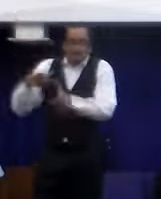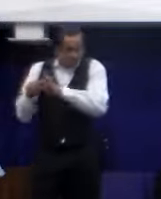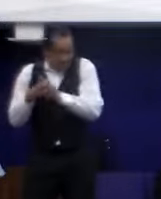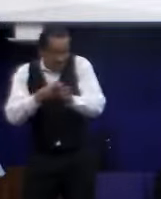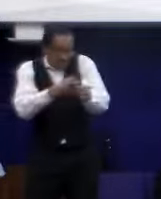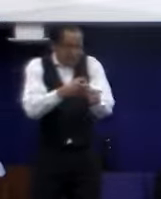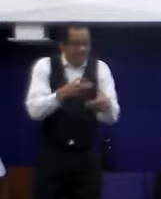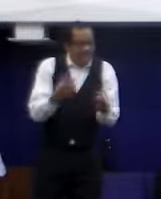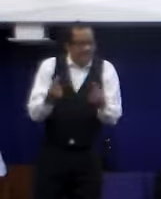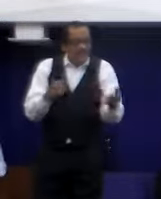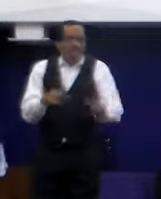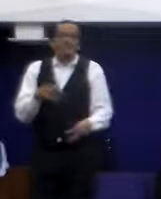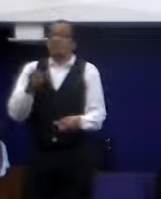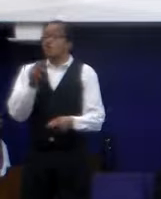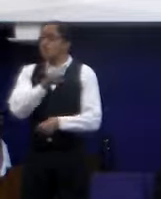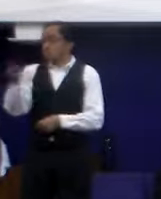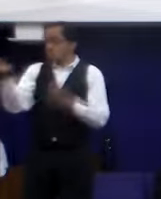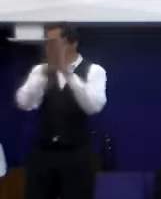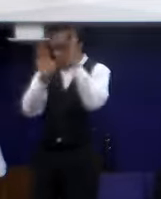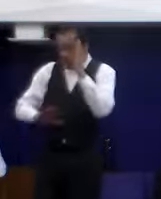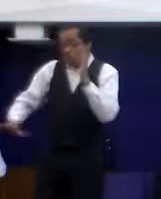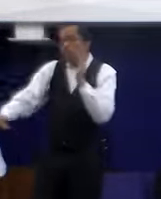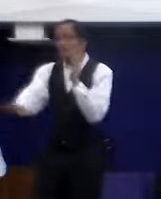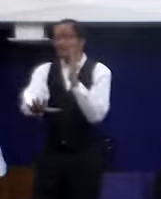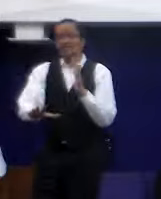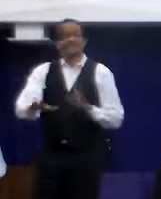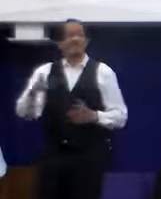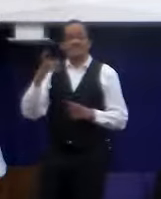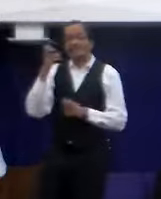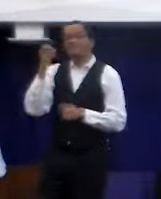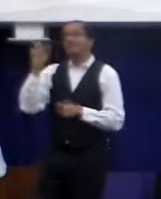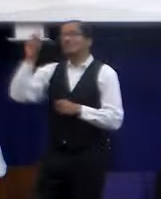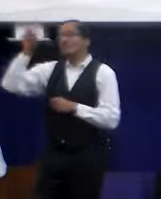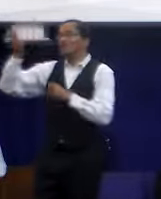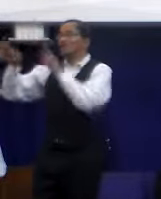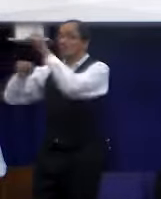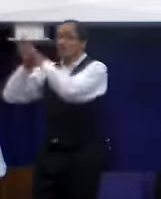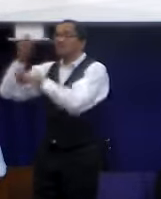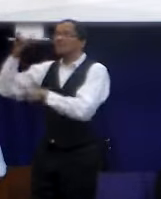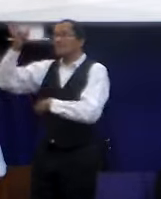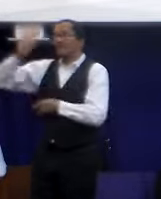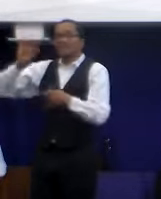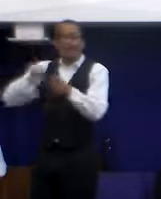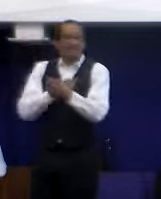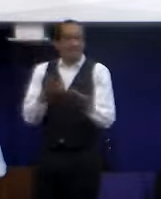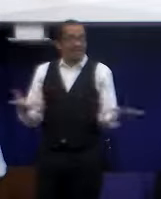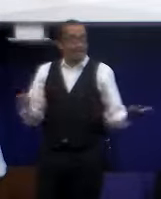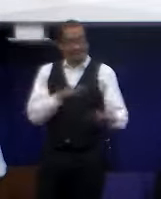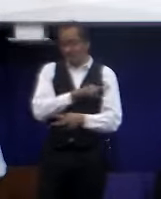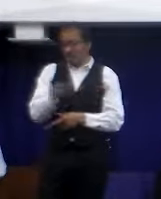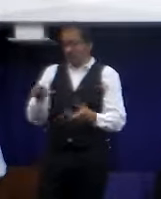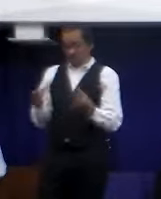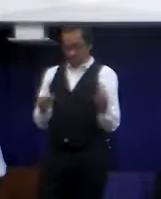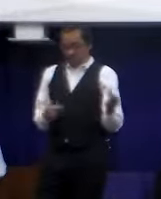a Christian, you should put God in everything that you do. You should see God in everything you do. That's right. Whether you buy a car, a house, because the people out there to beat